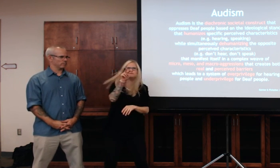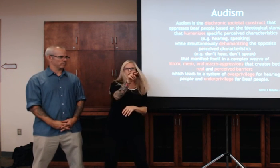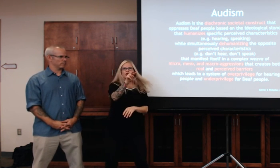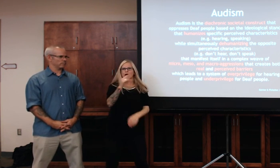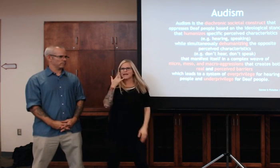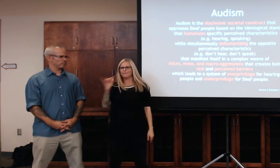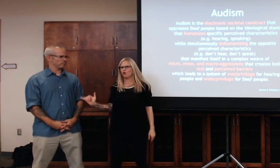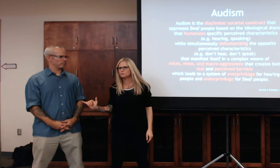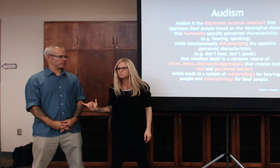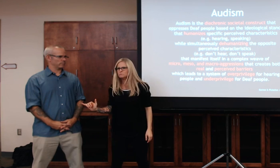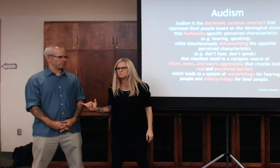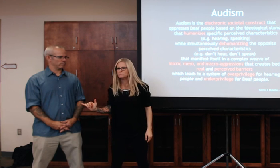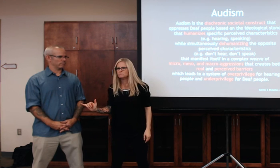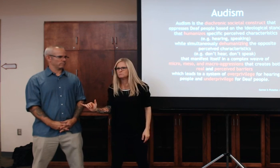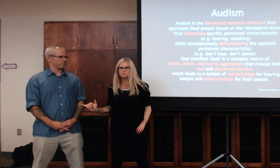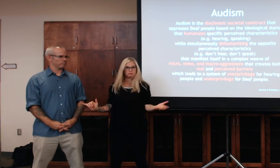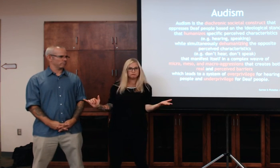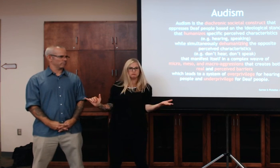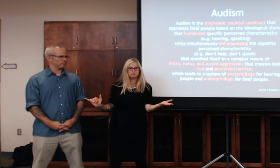take a look at California.